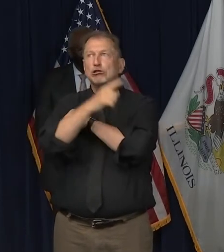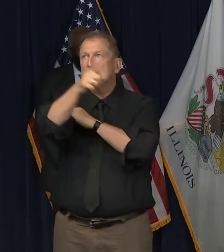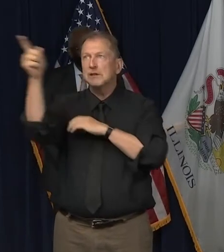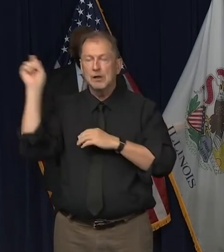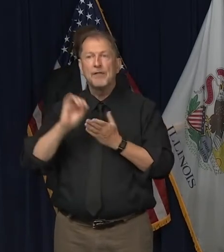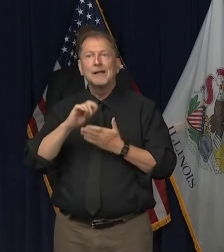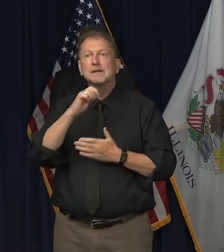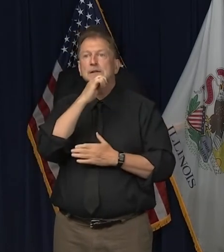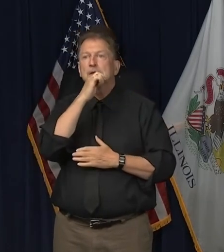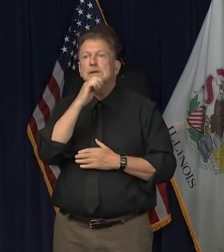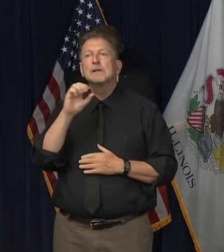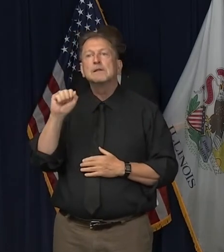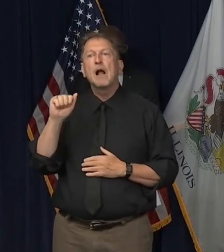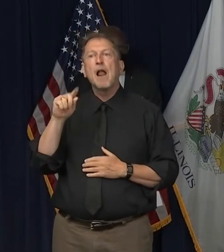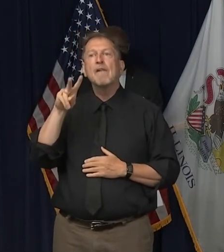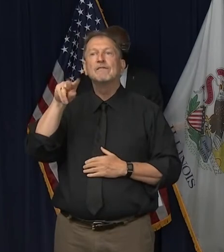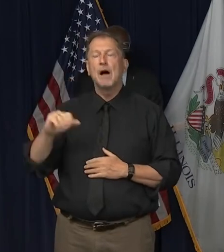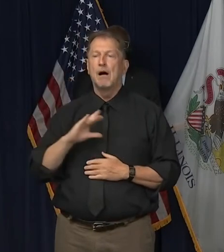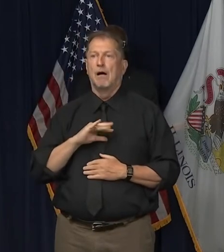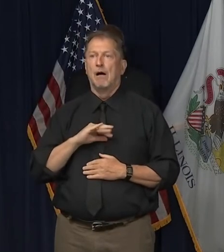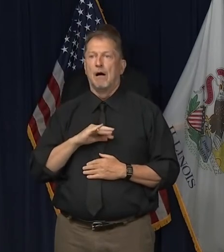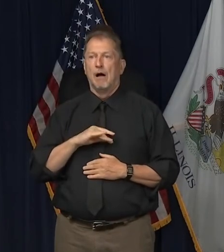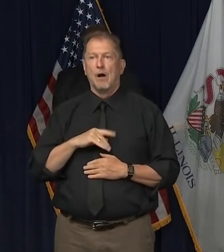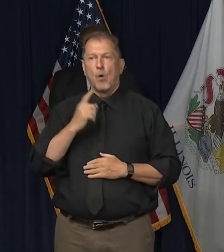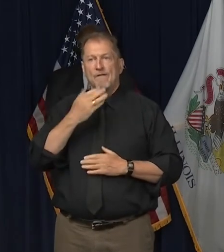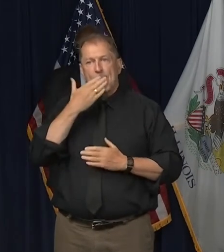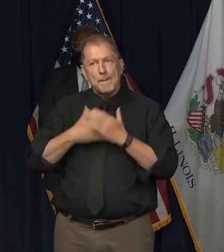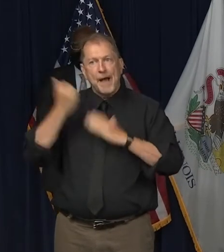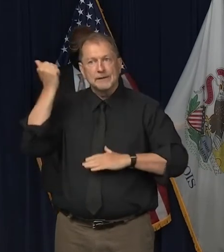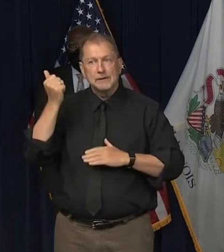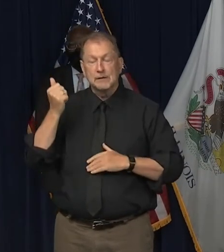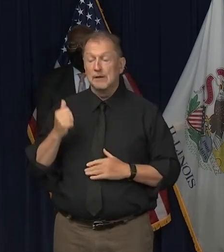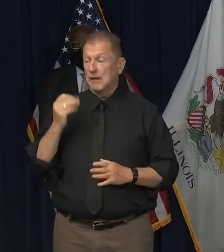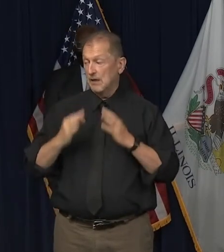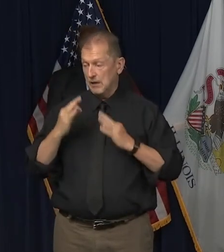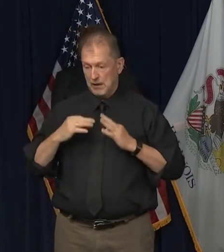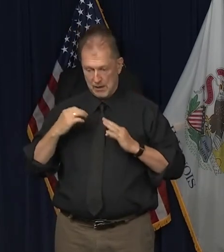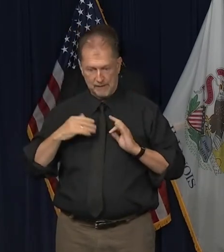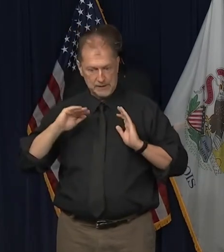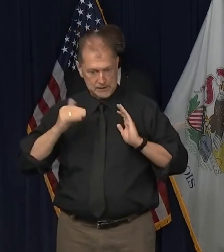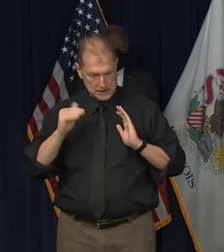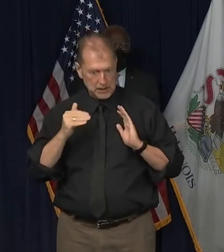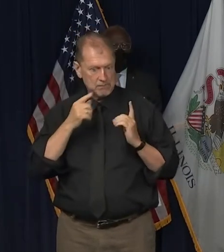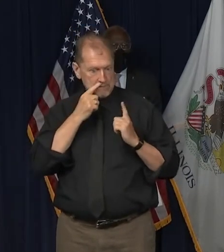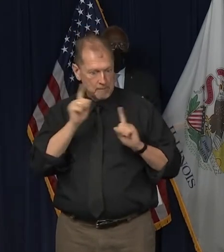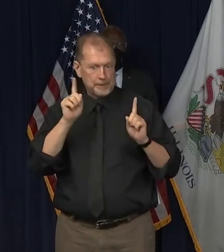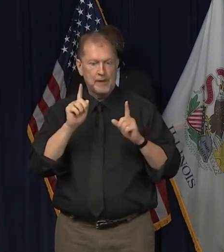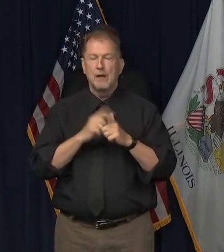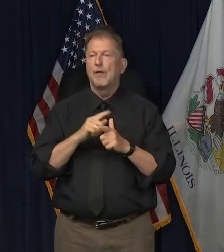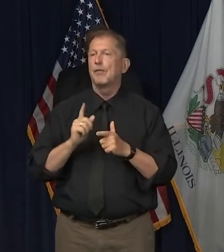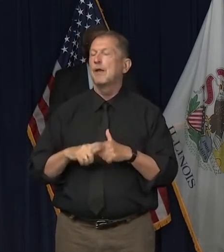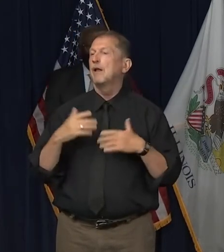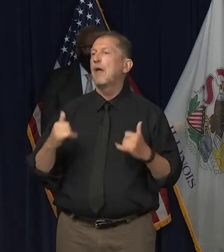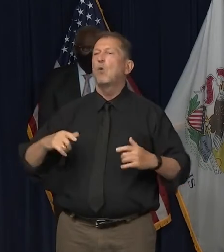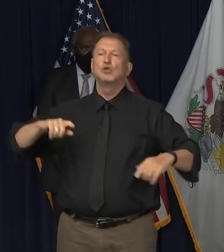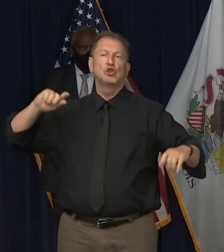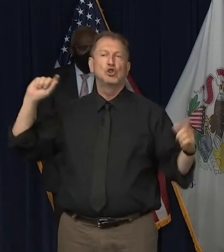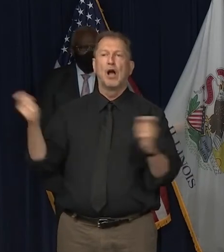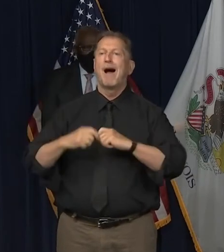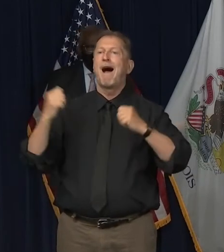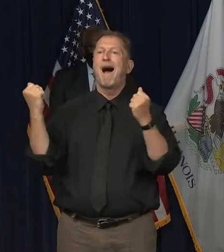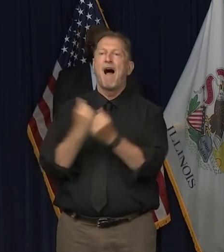the market. If ongoing research continues to yield positive results, this has potentially game-changing